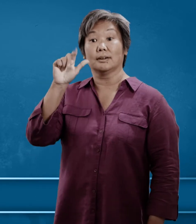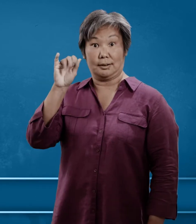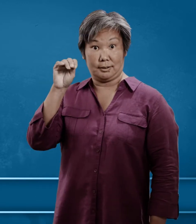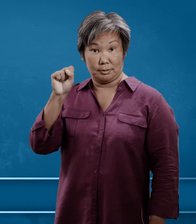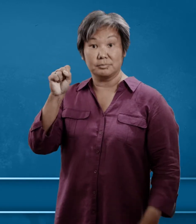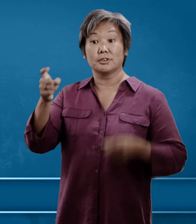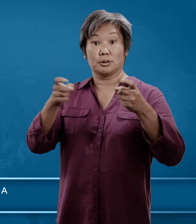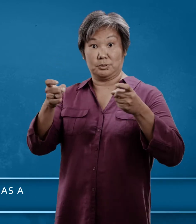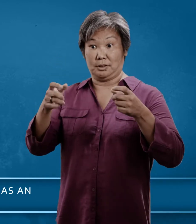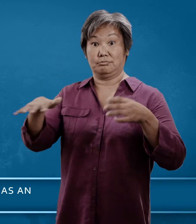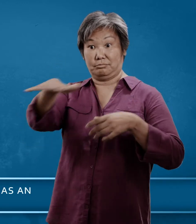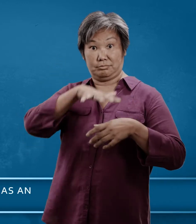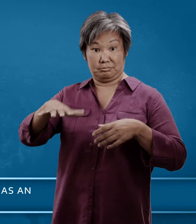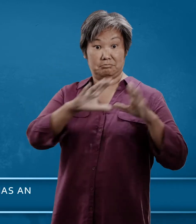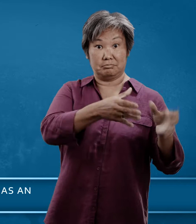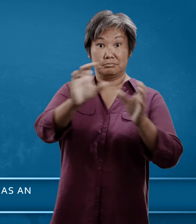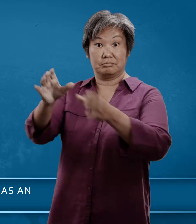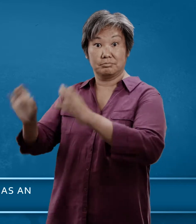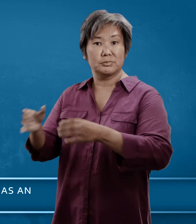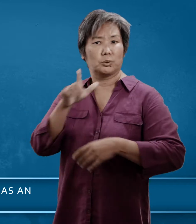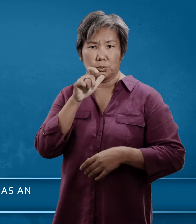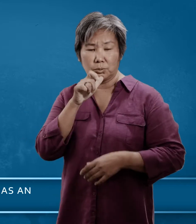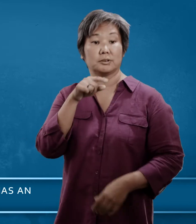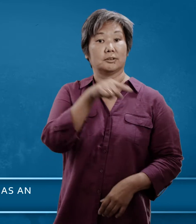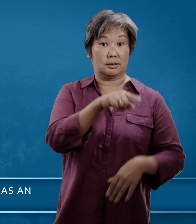The Claims Administration has an advisory board.